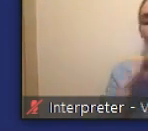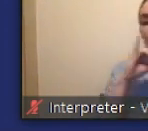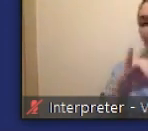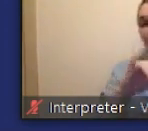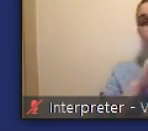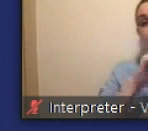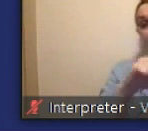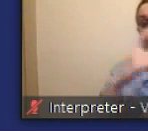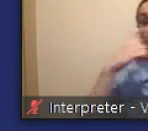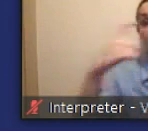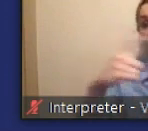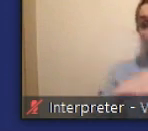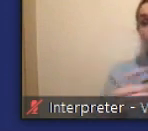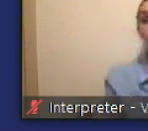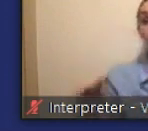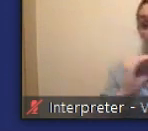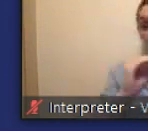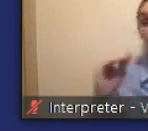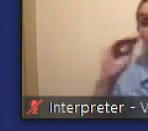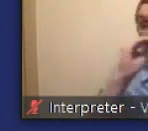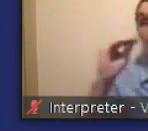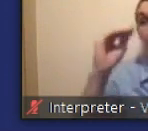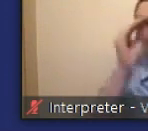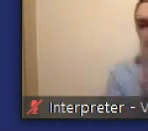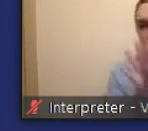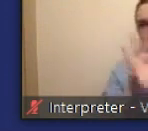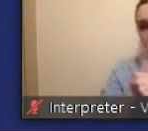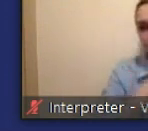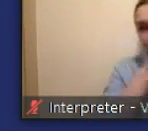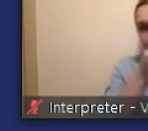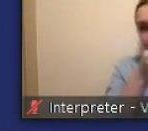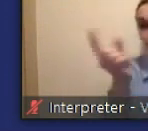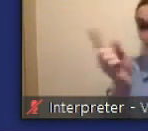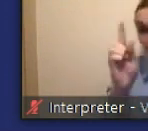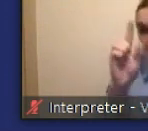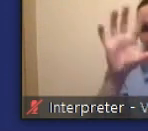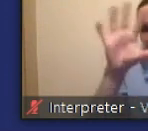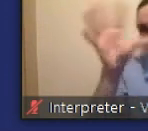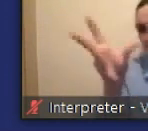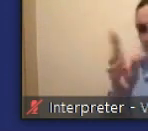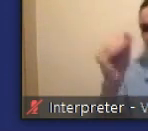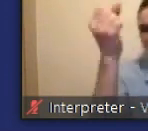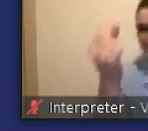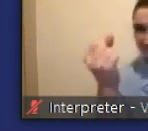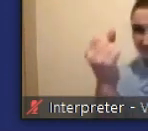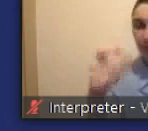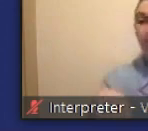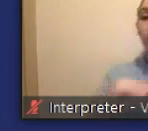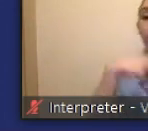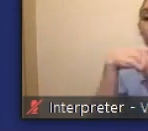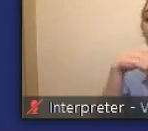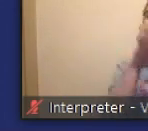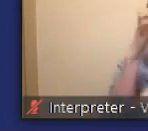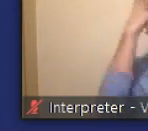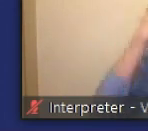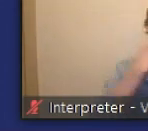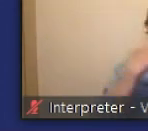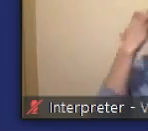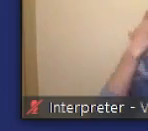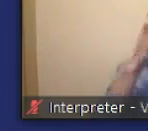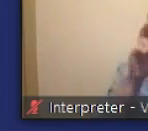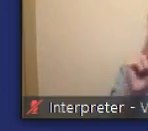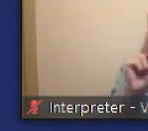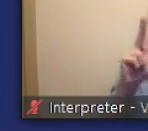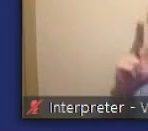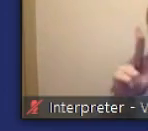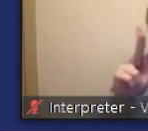case increases that are being observed in South Africa and now also some European countries. The UK is seeing a steep increase. Denmark is also seeing a